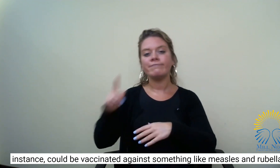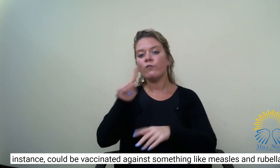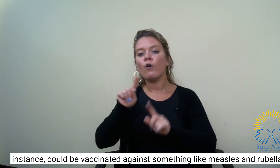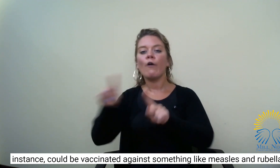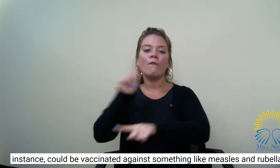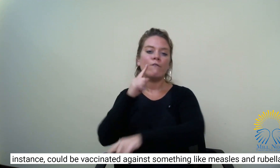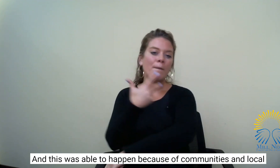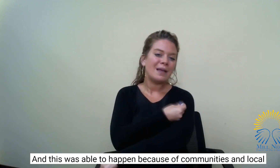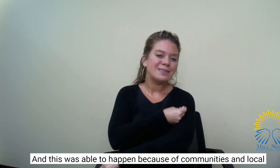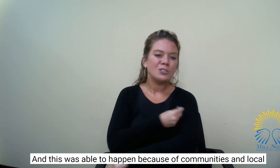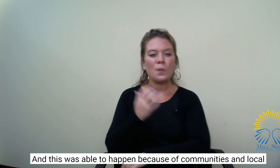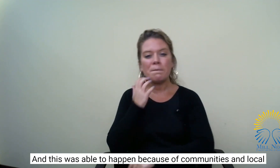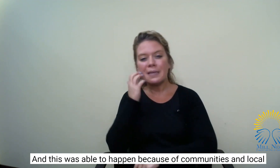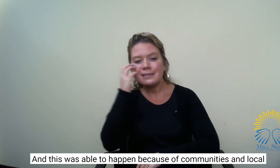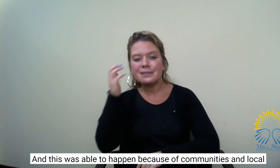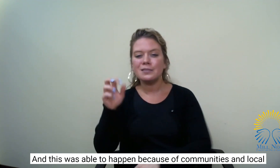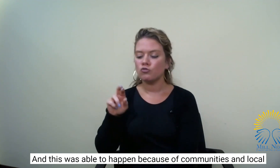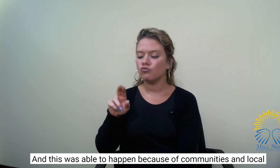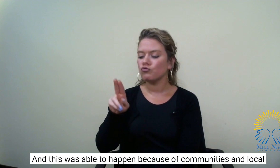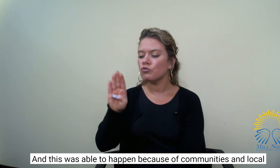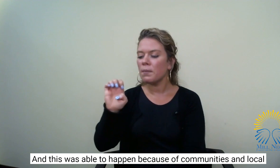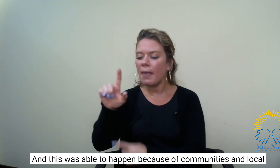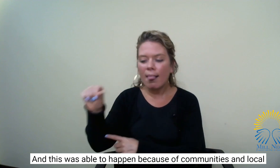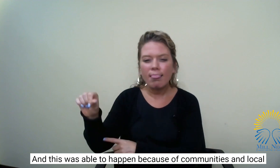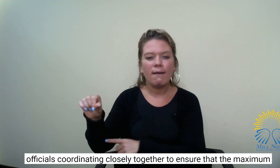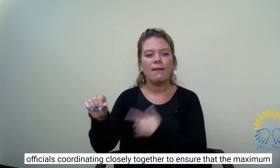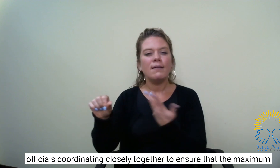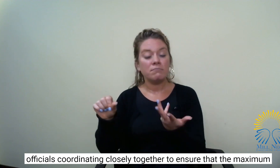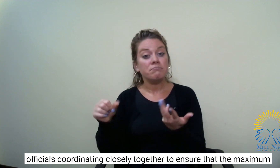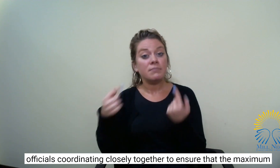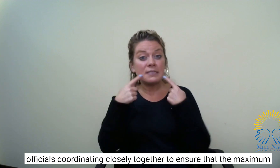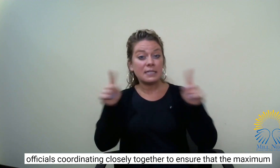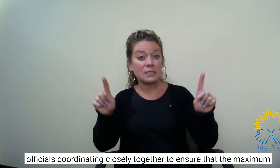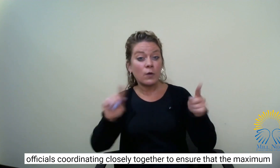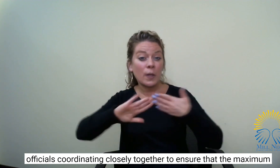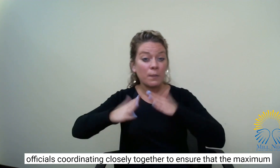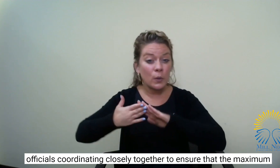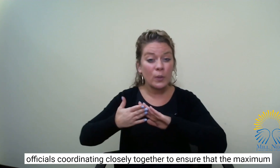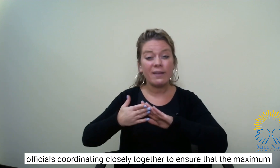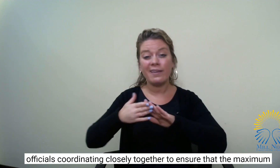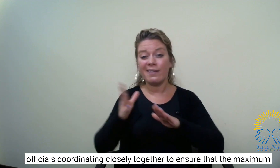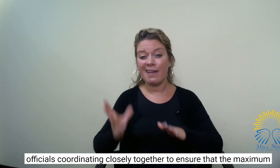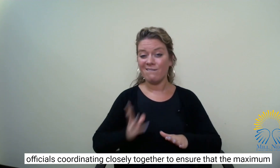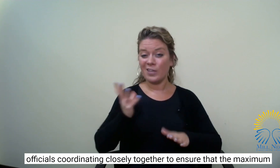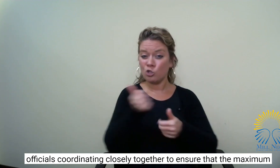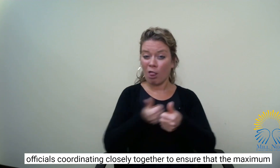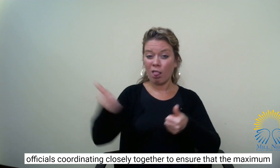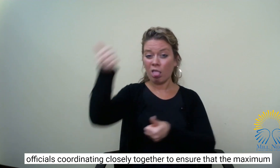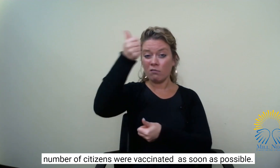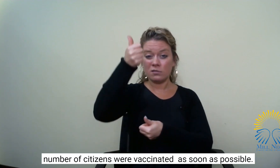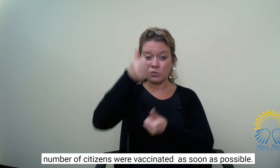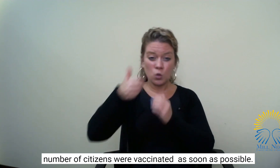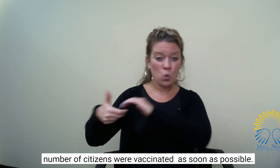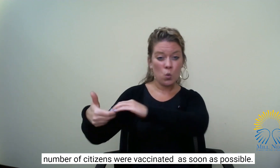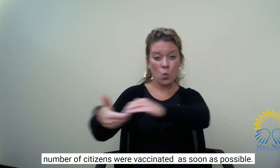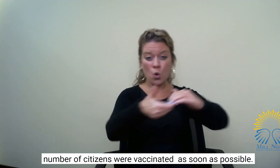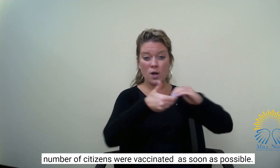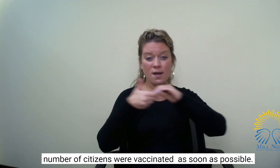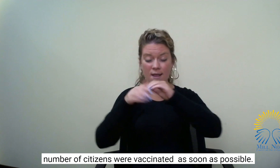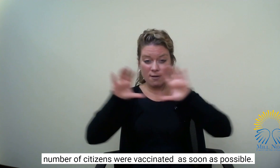rubella. And this was able to happen because of communities and local officials coordinating closely together to ensure that the maximum number of citizens were vaccinated